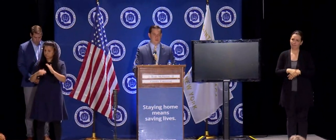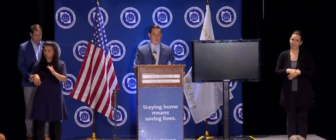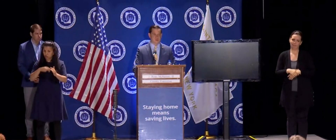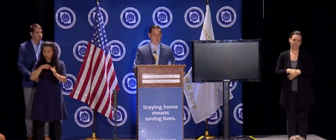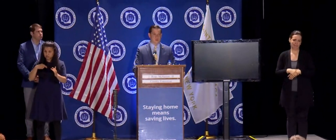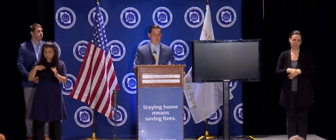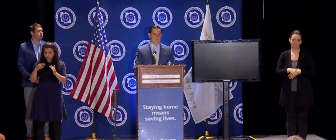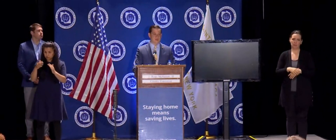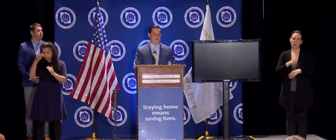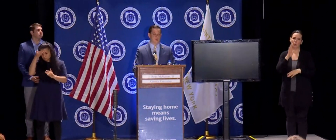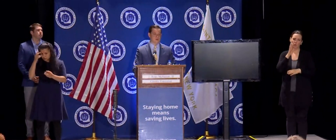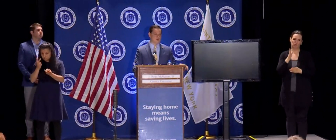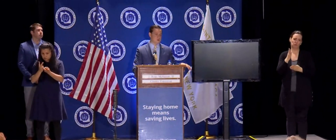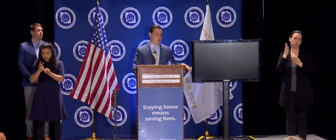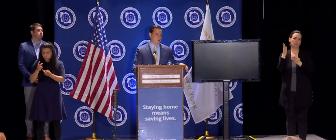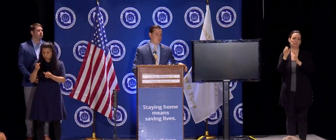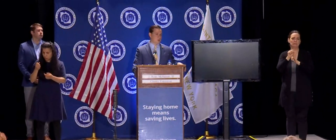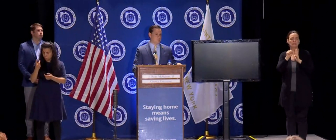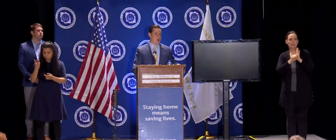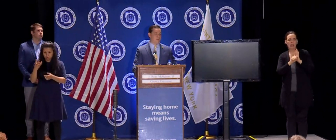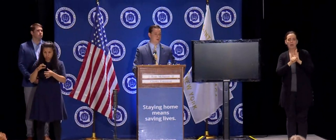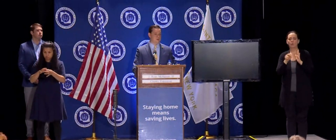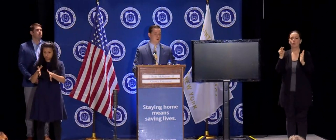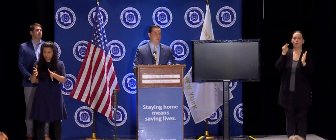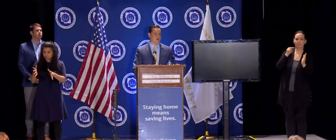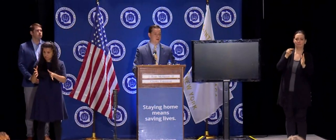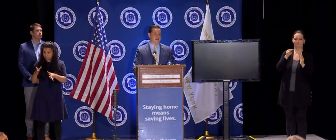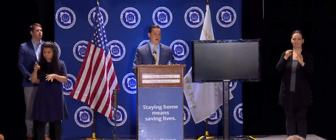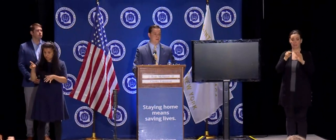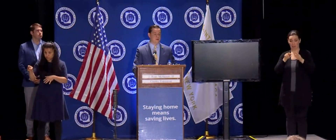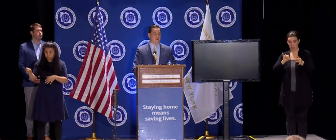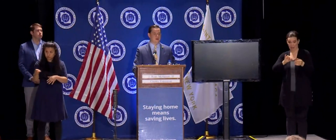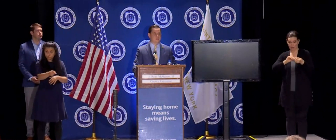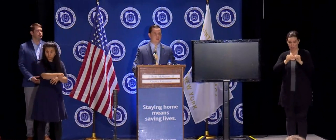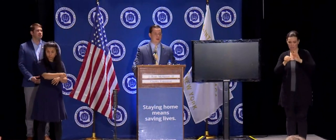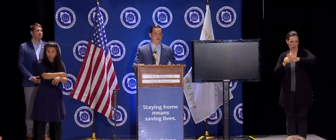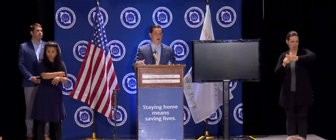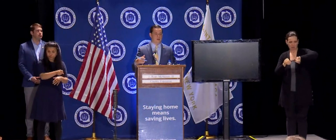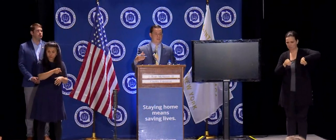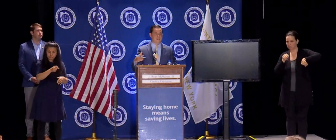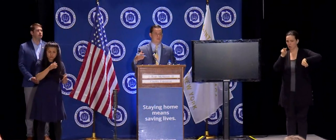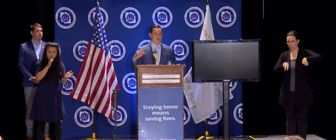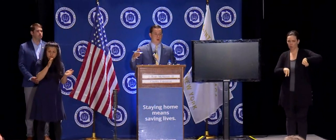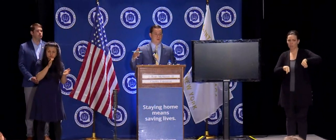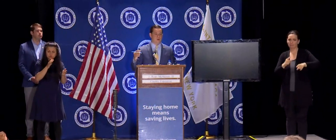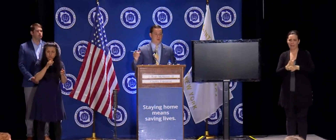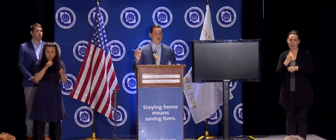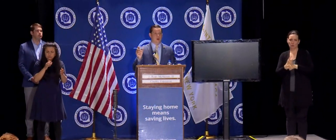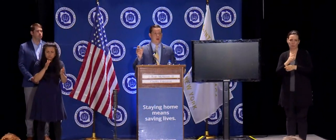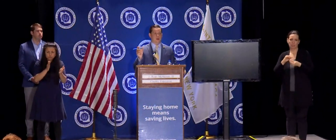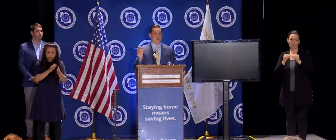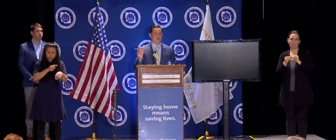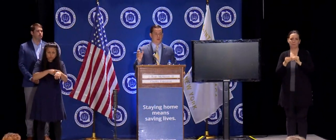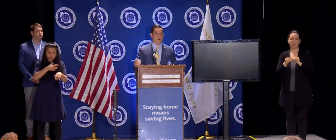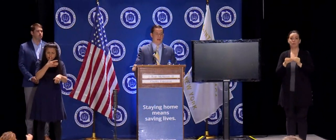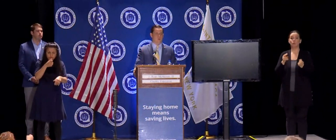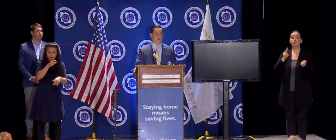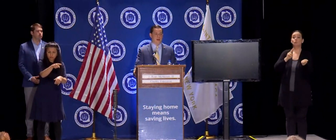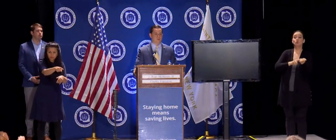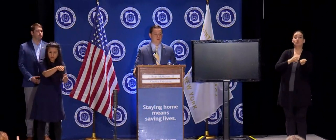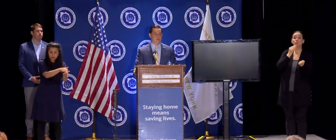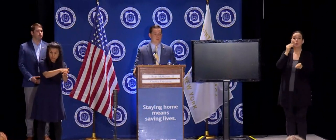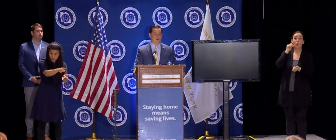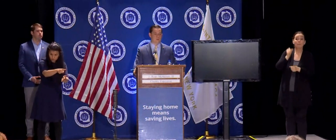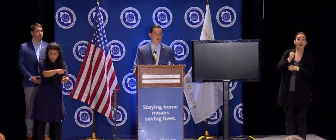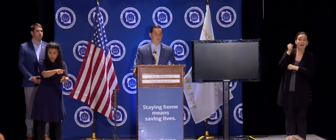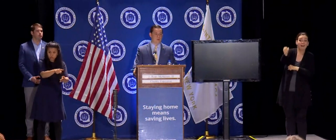So that's one of our suggestions was, let's send these folks to properties for a period of time until they are deemed recovered. In that, one of